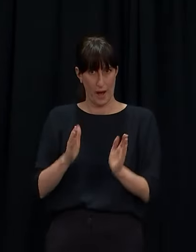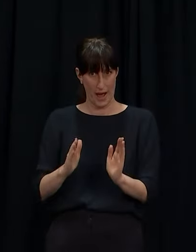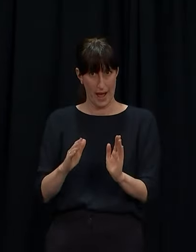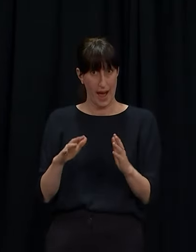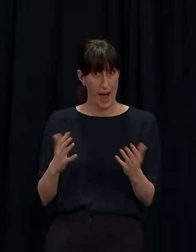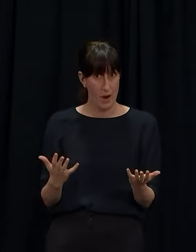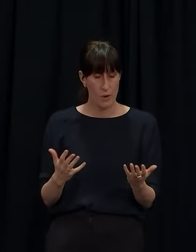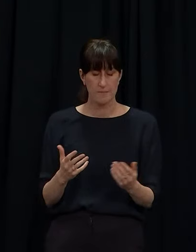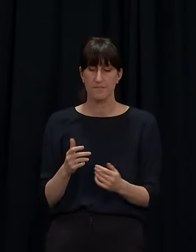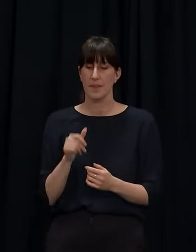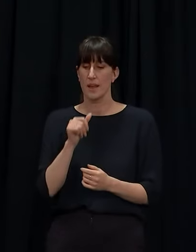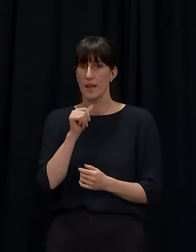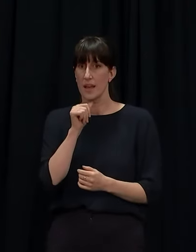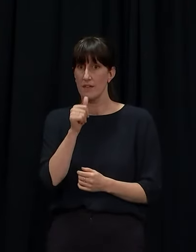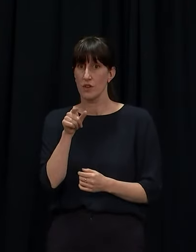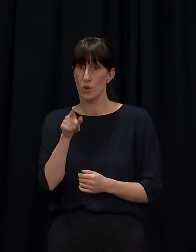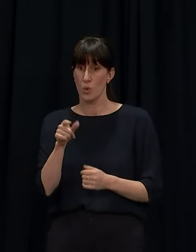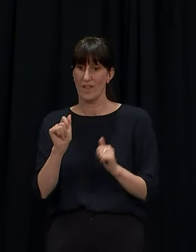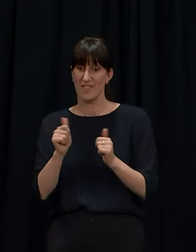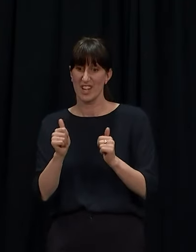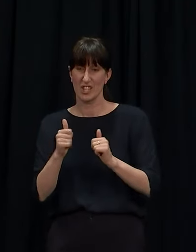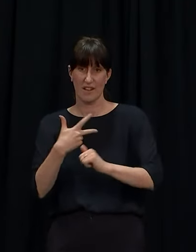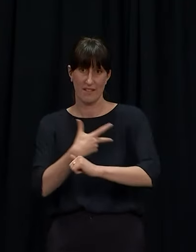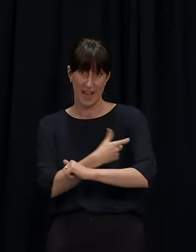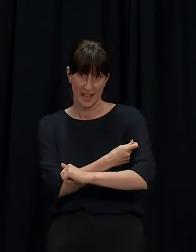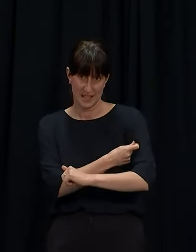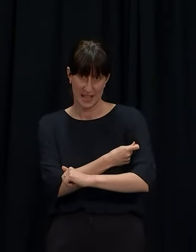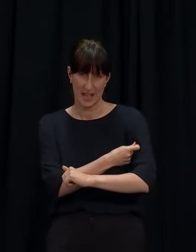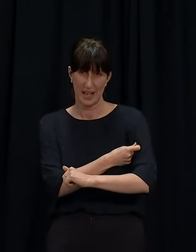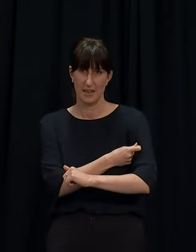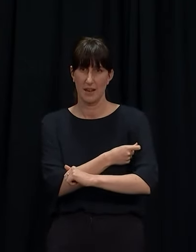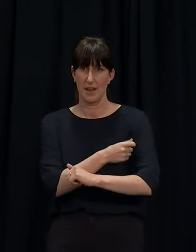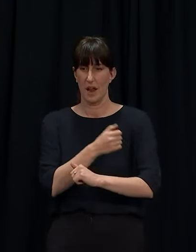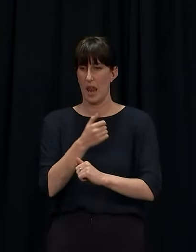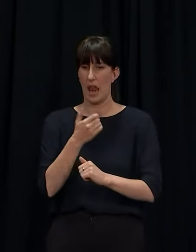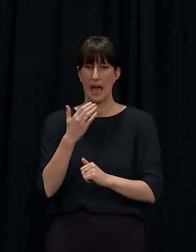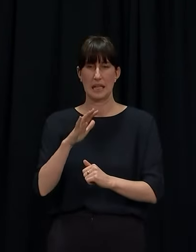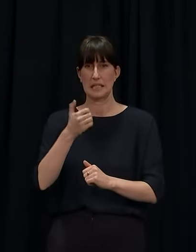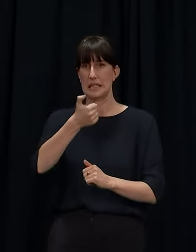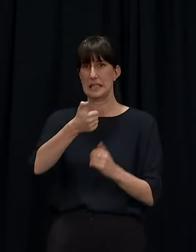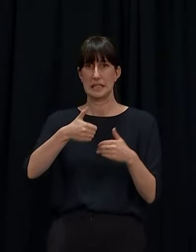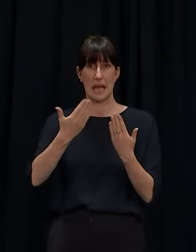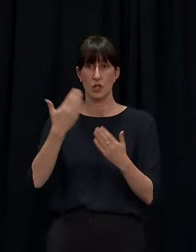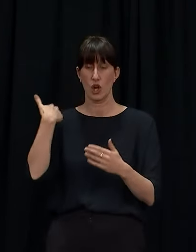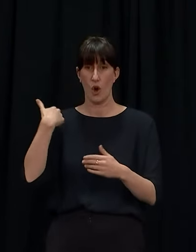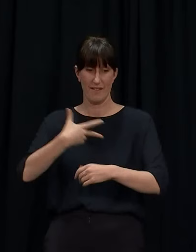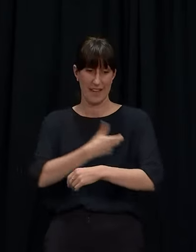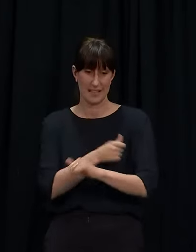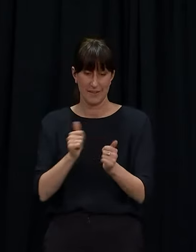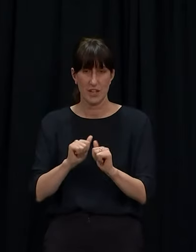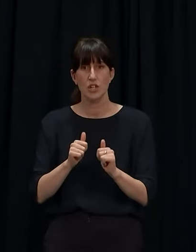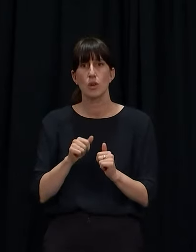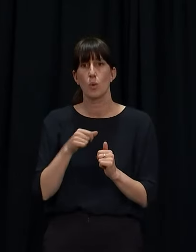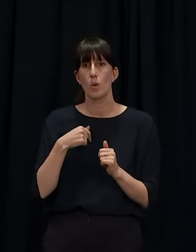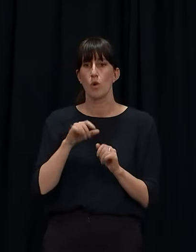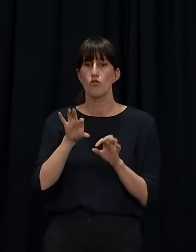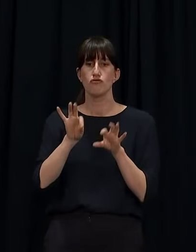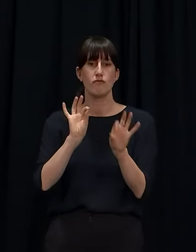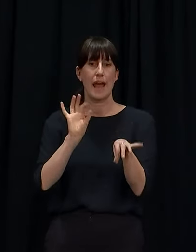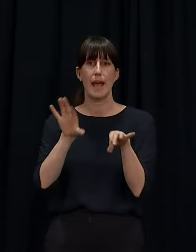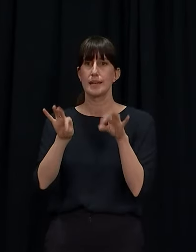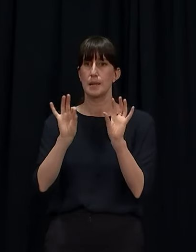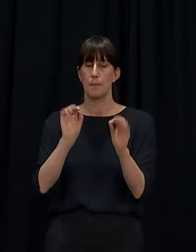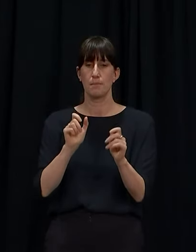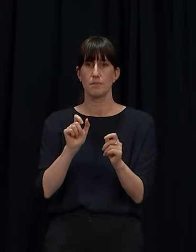text invitations to a random sample of people who have had their vaccinations around 6 days ago. And that